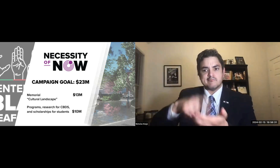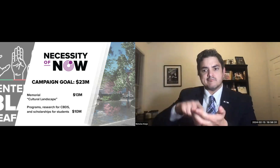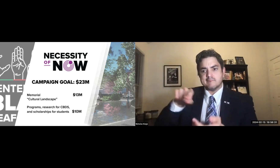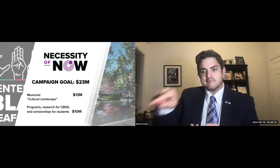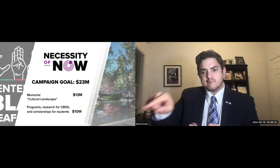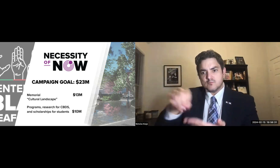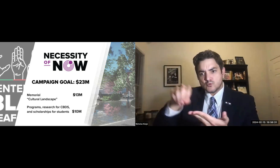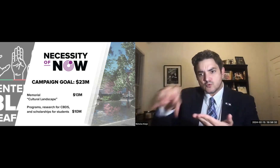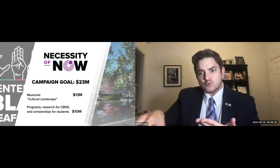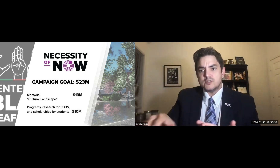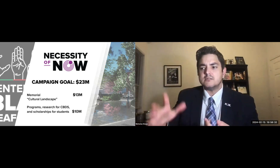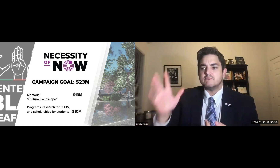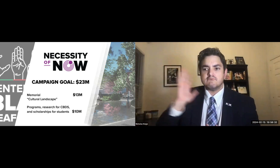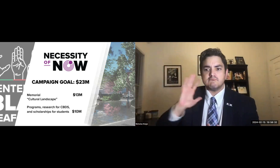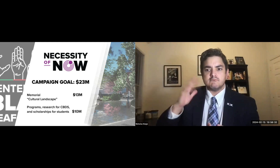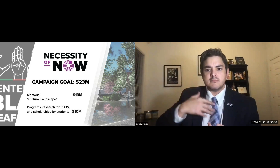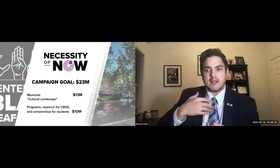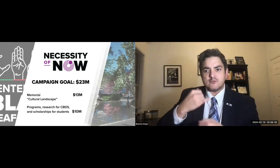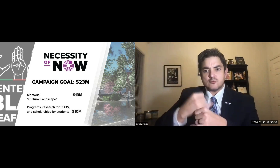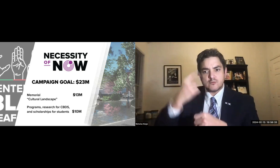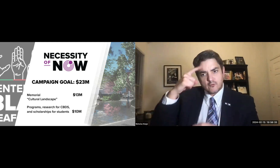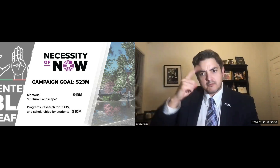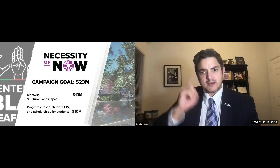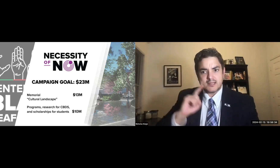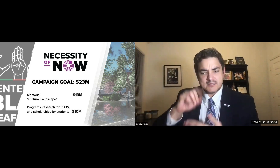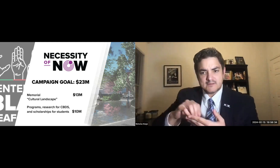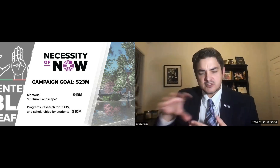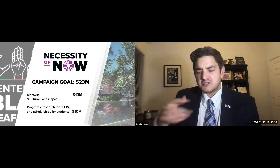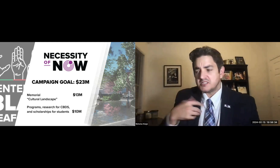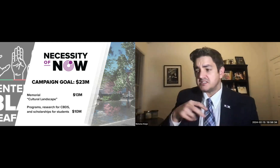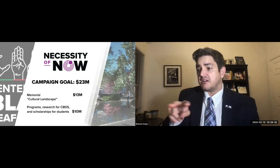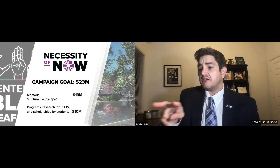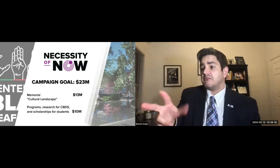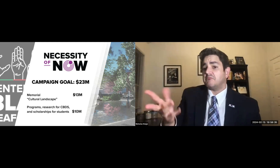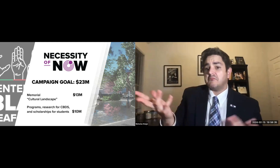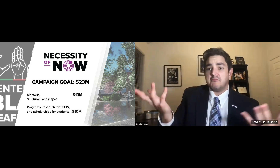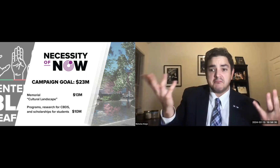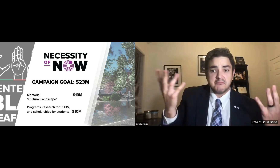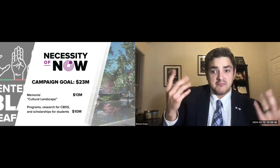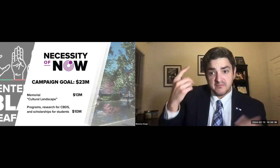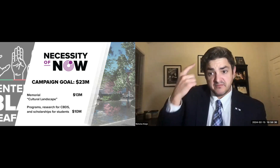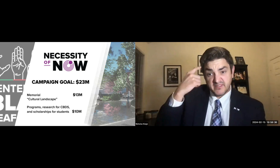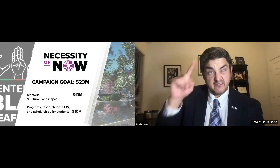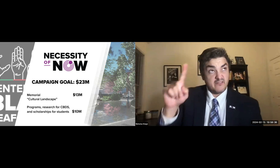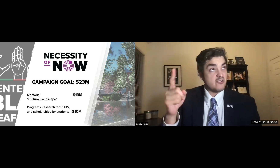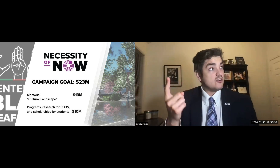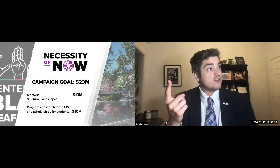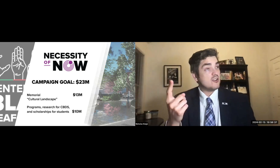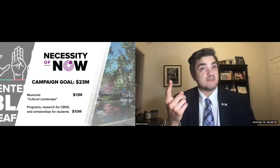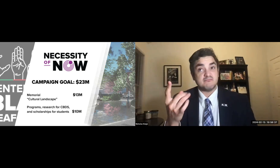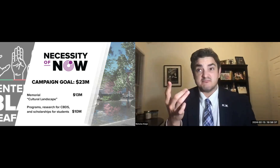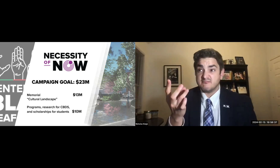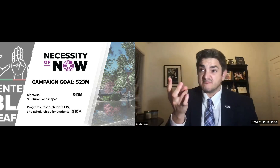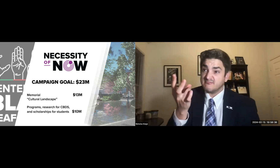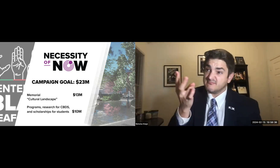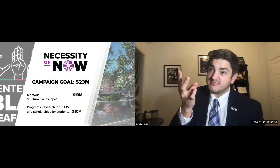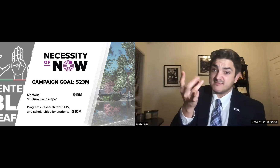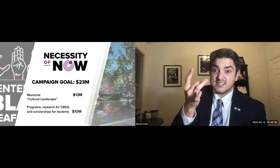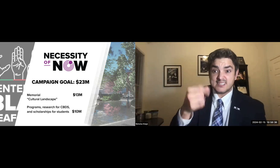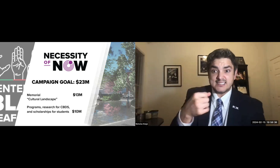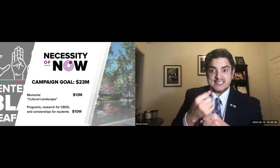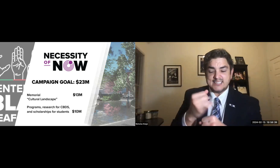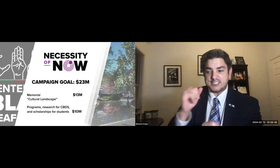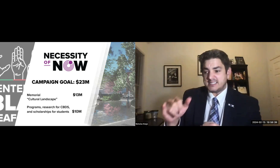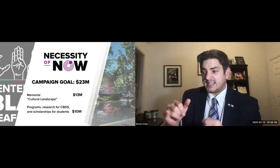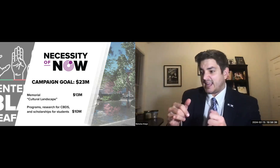talks about the Kindle 24 students and the fact that there was a school for Black deaf children here. I saw it and